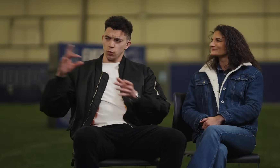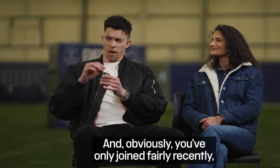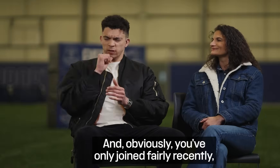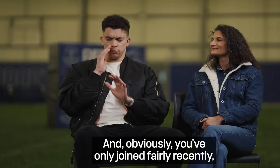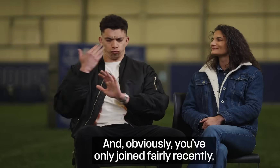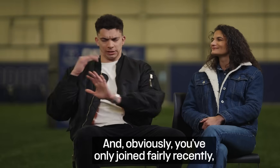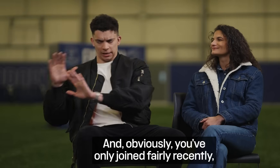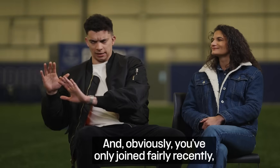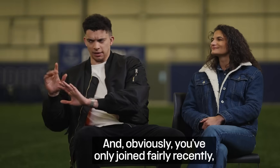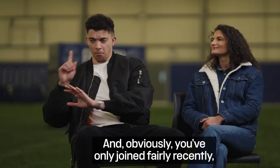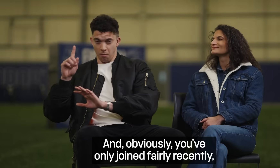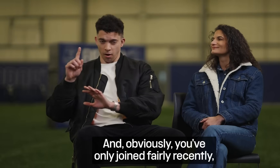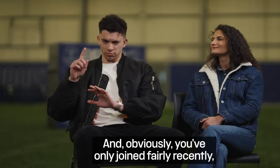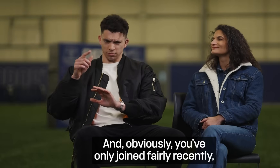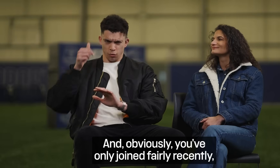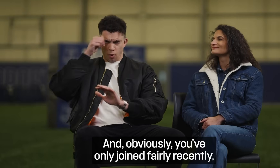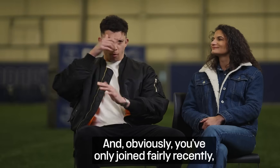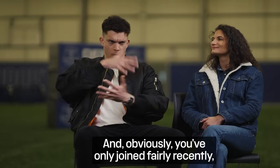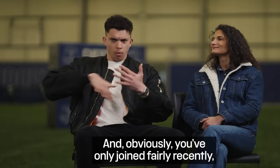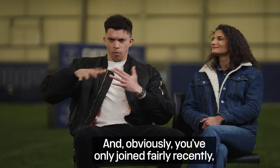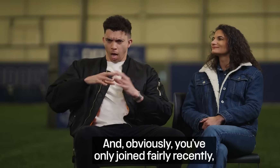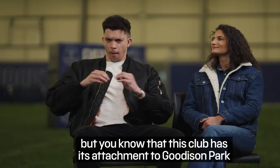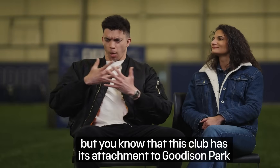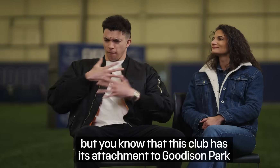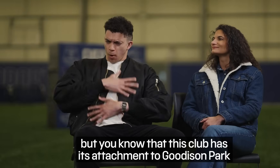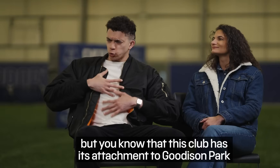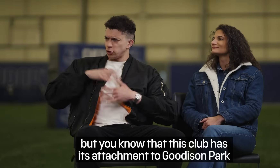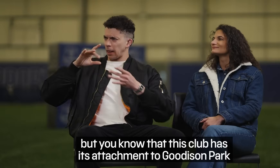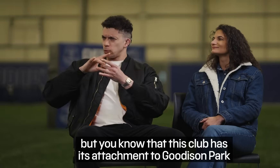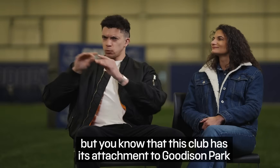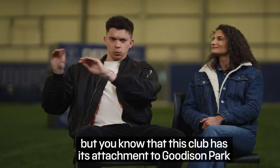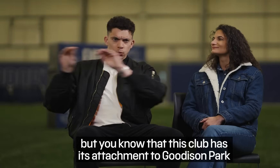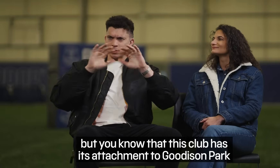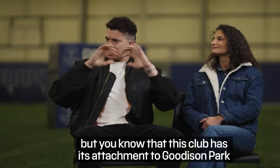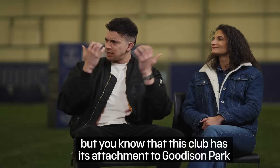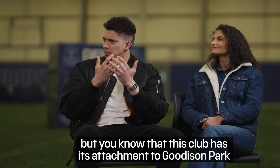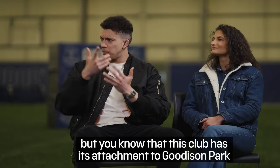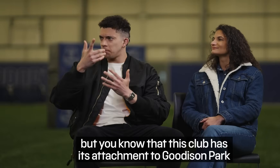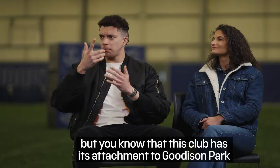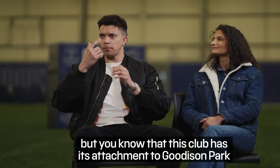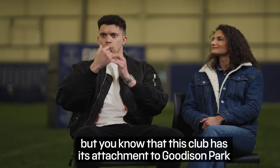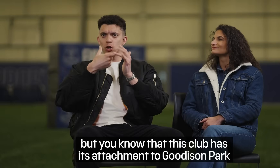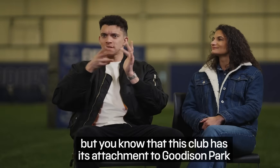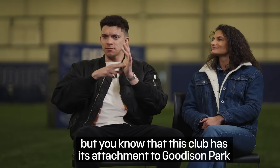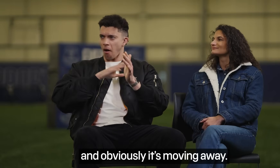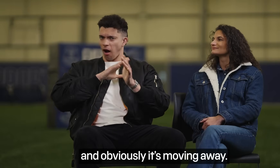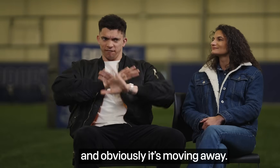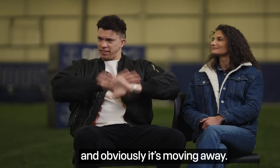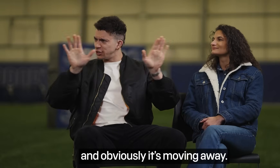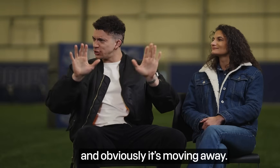And obviously you've only joined fairly recently, but you know that this club has its attachment to Goodison Park, and obviously it's